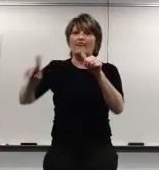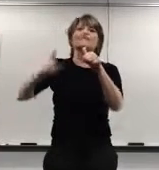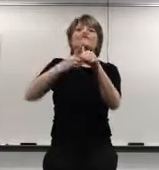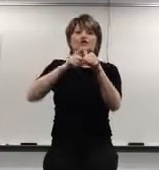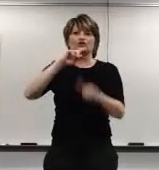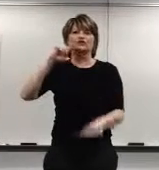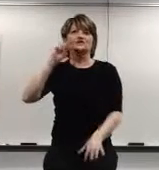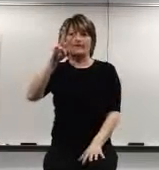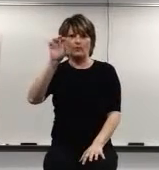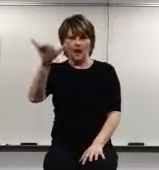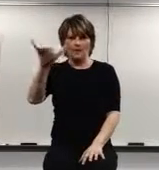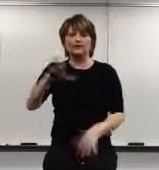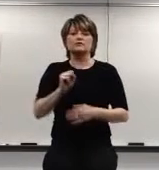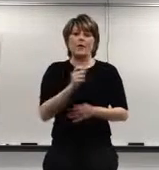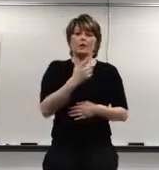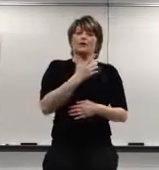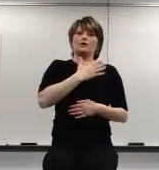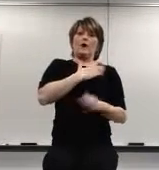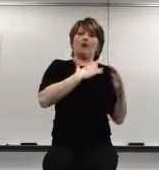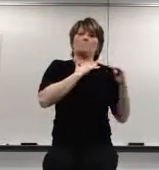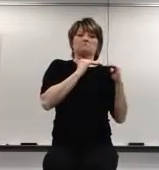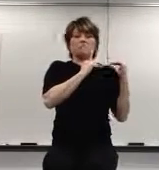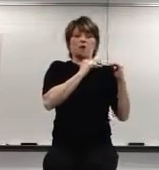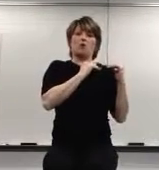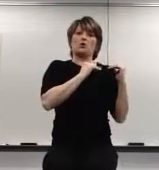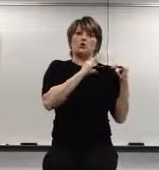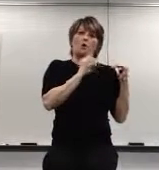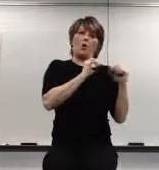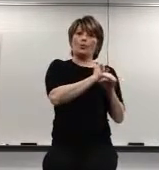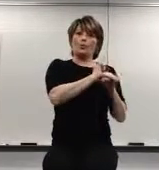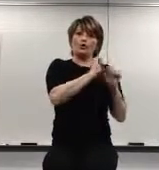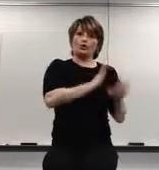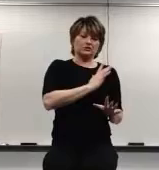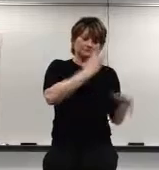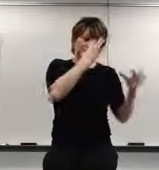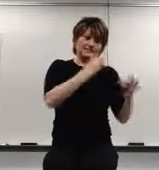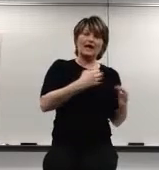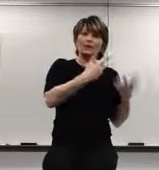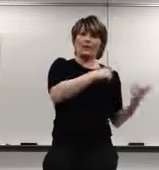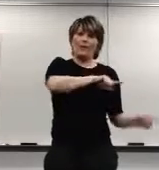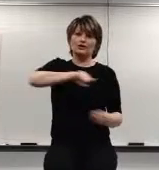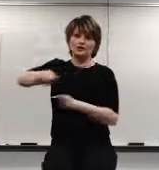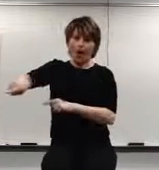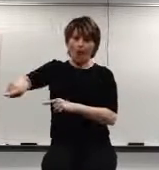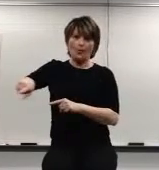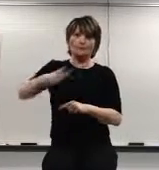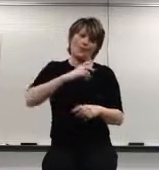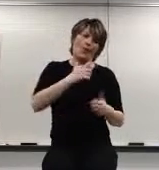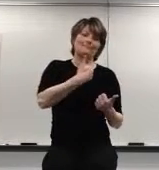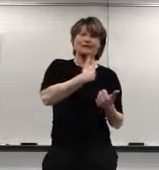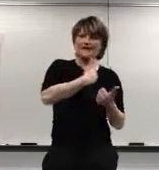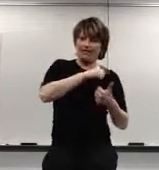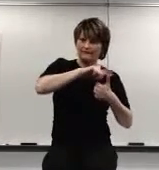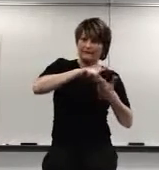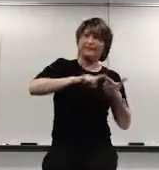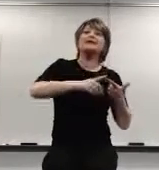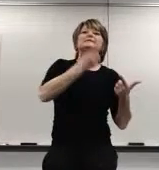Way conference for Deaf Way. So my coworkers decided that we wanted to go. It